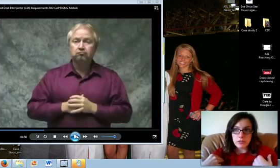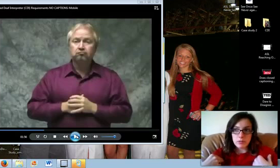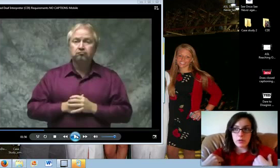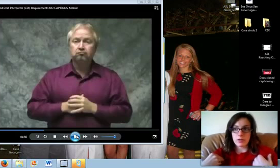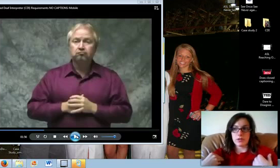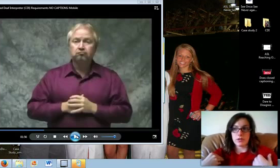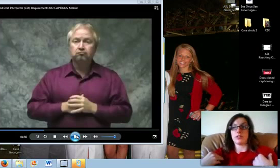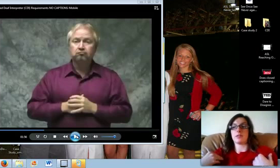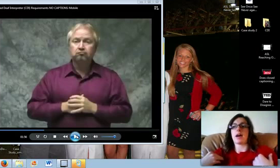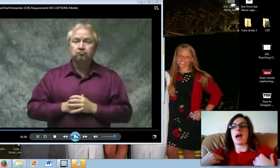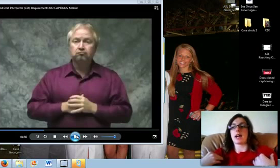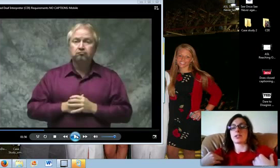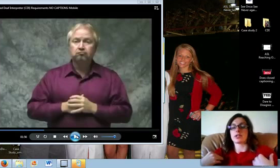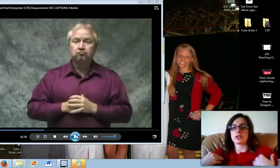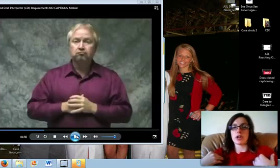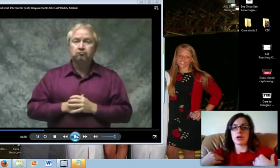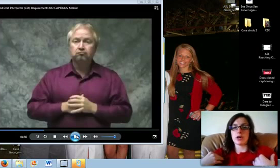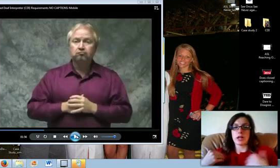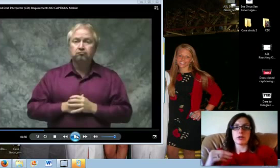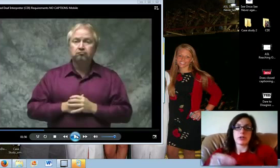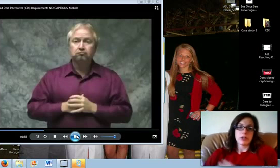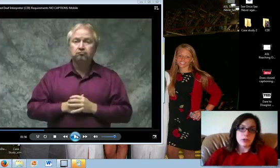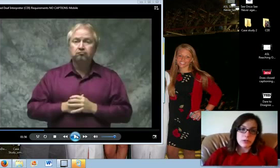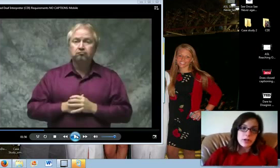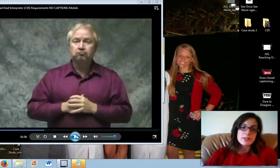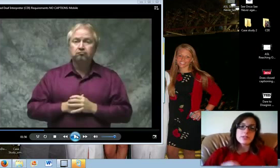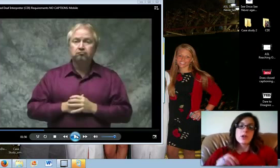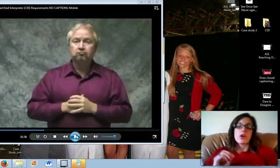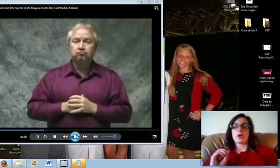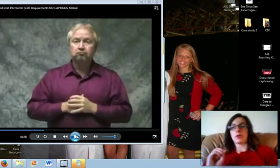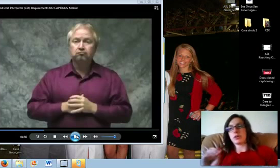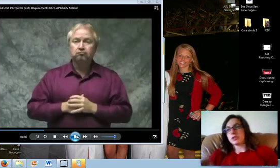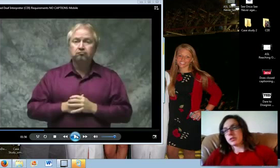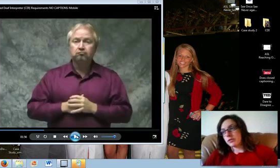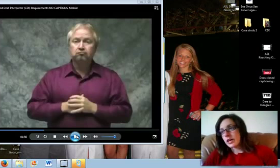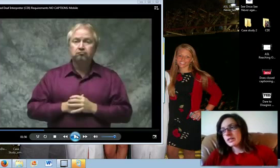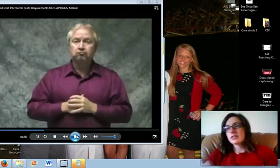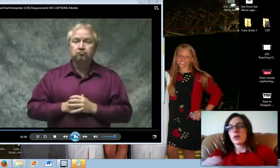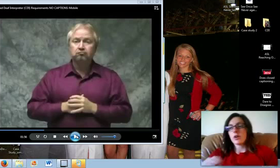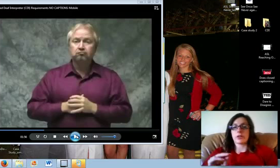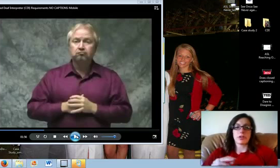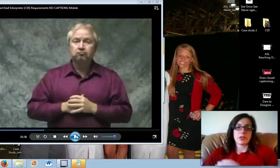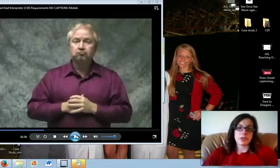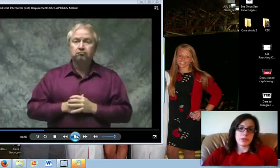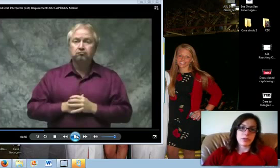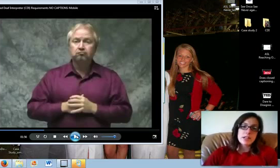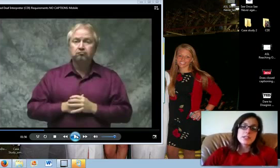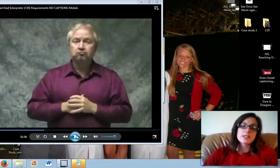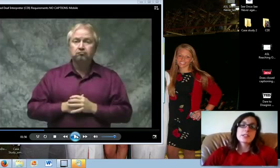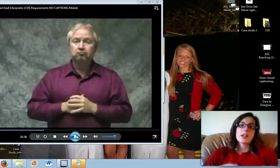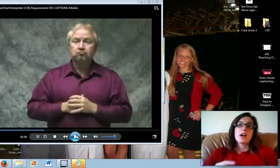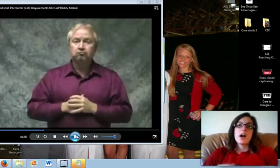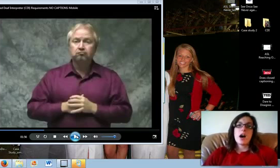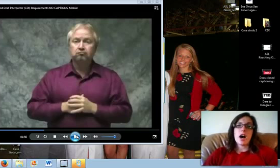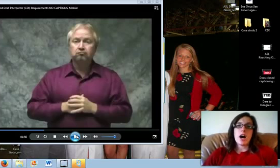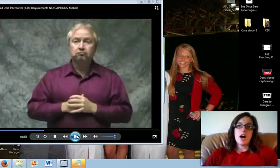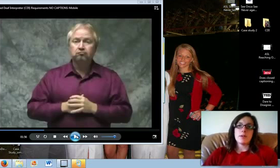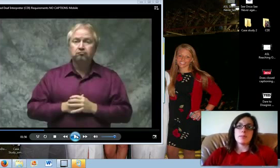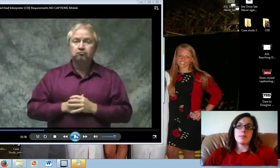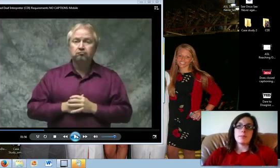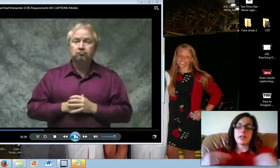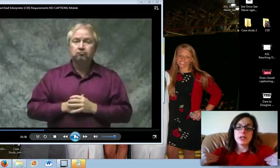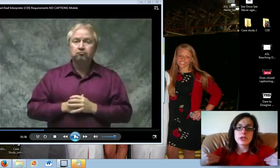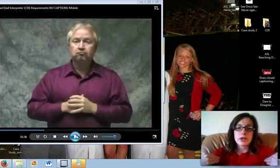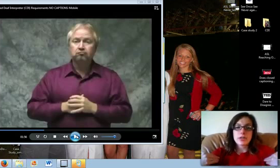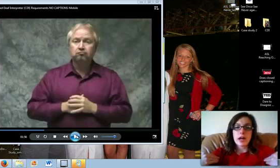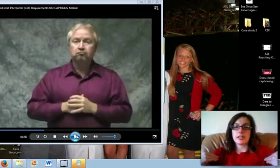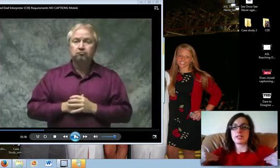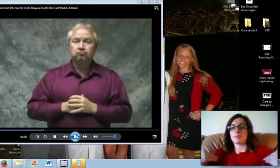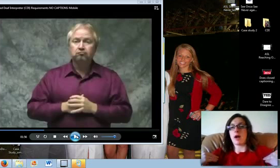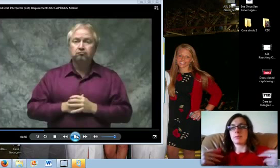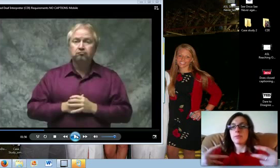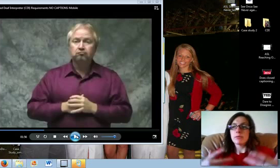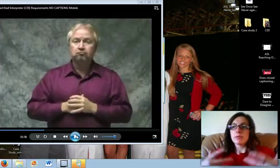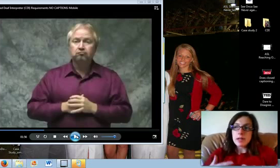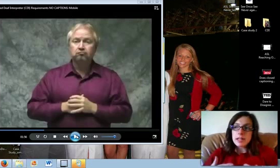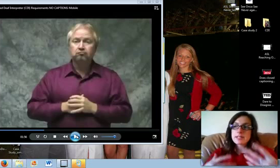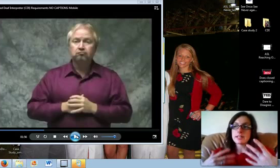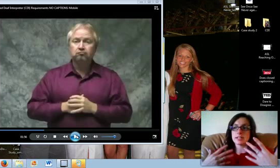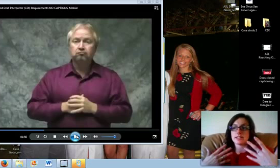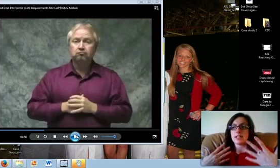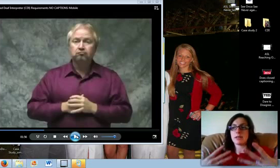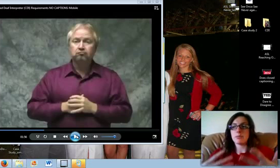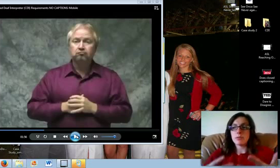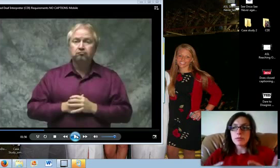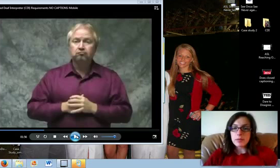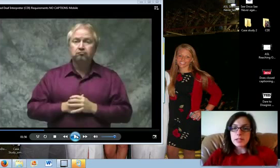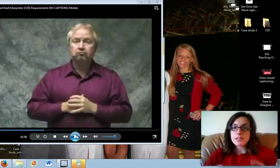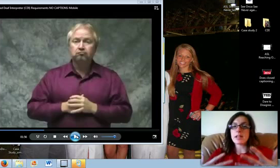and then leaned forward then leaned back to show like you can do this or you can do this or you can do this, but he showed that in his body